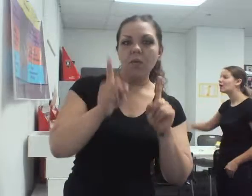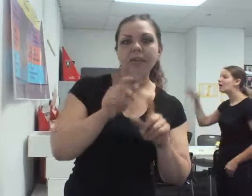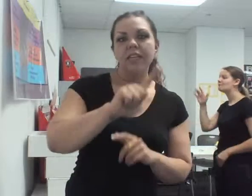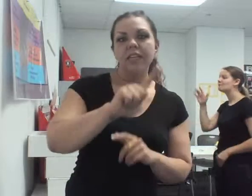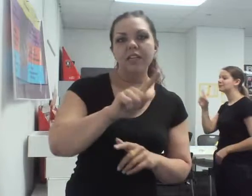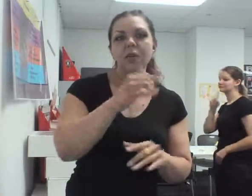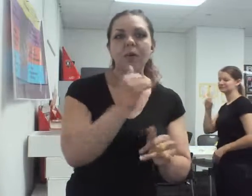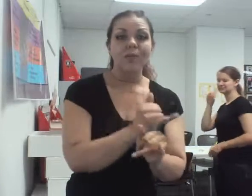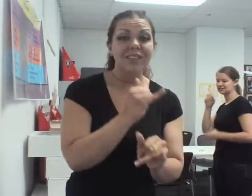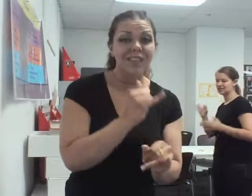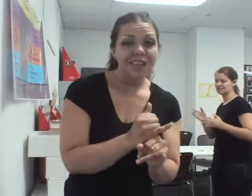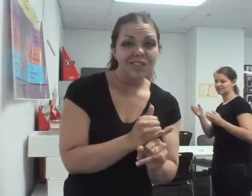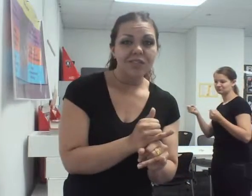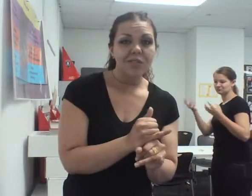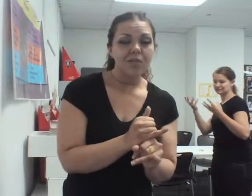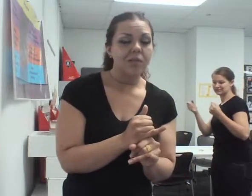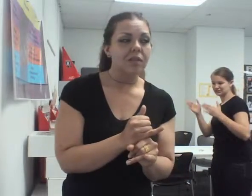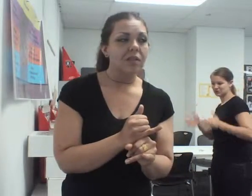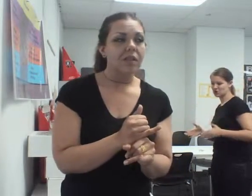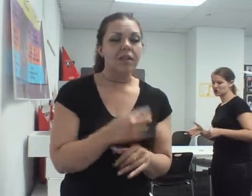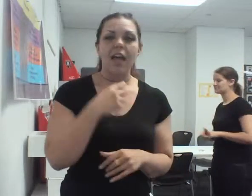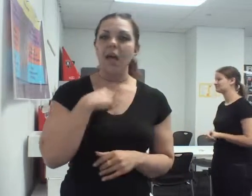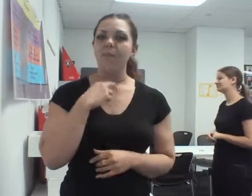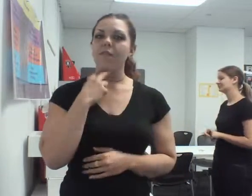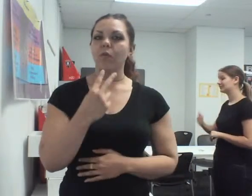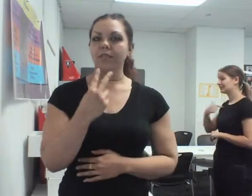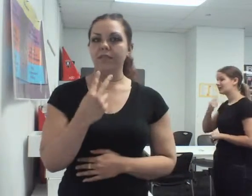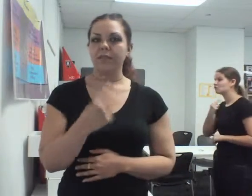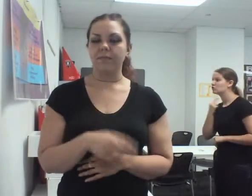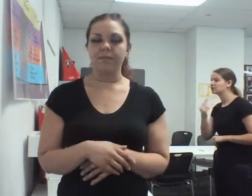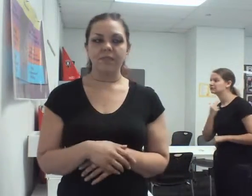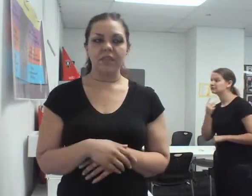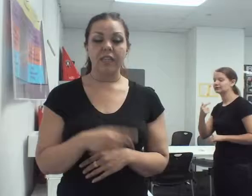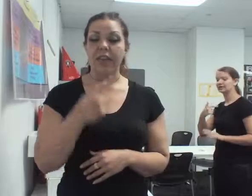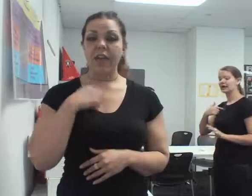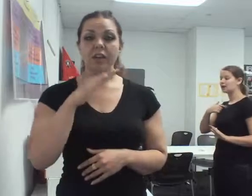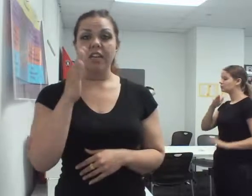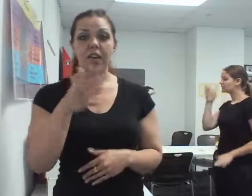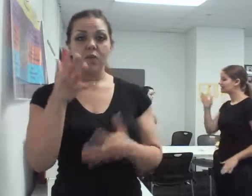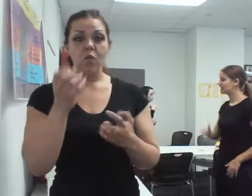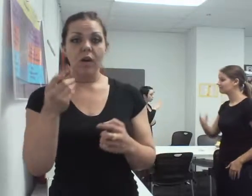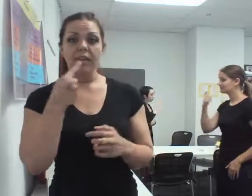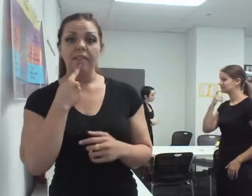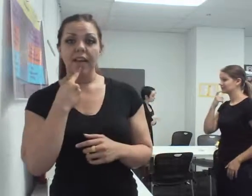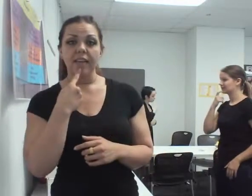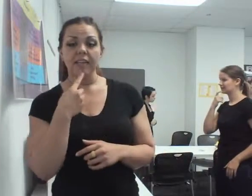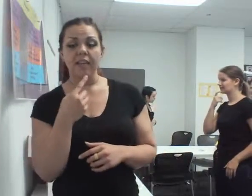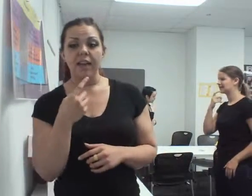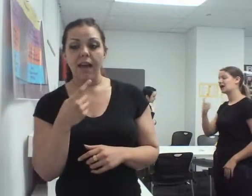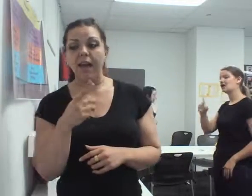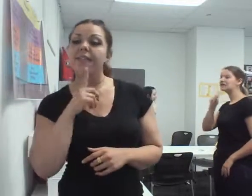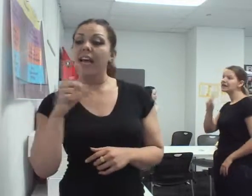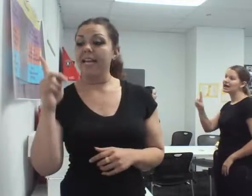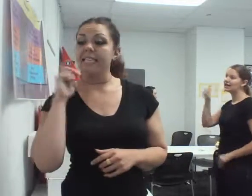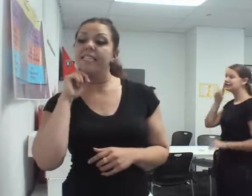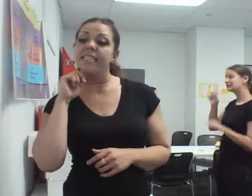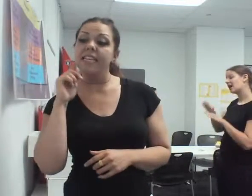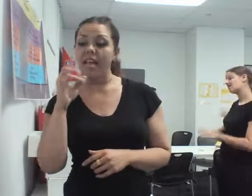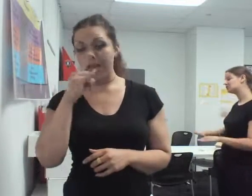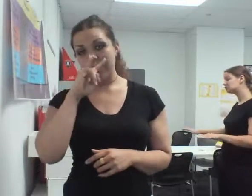Illinois residential school. I'm voicing for them. And we never want to say, as a deaf child, I went to the Illinois residential